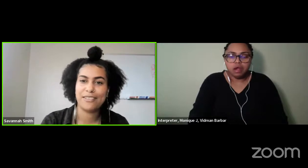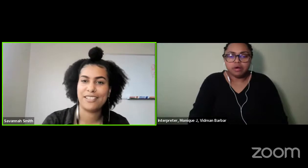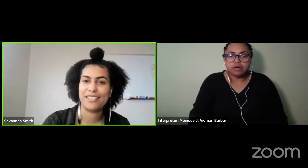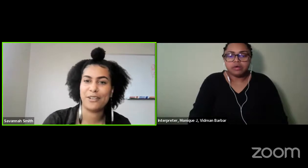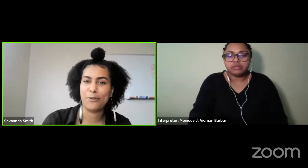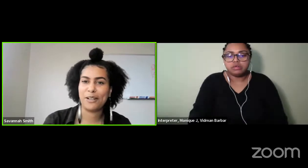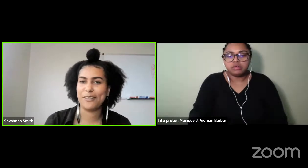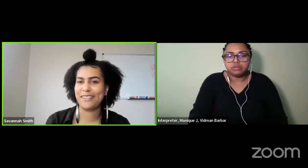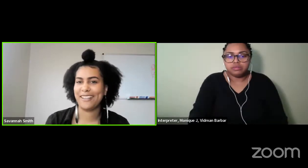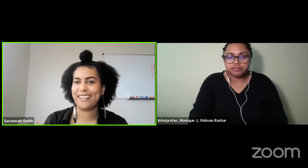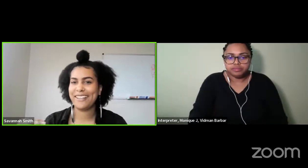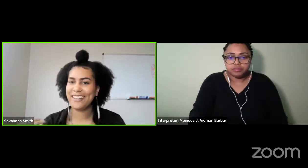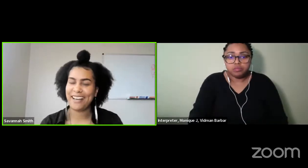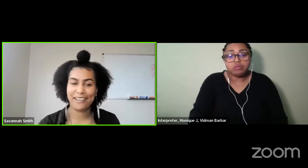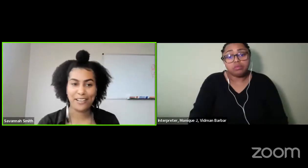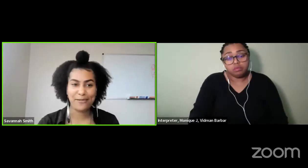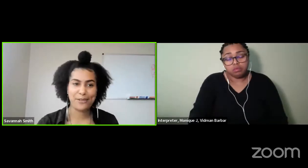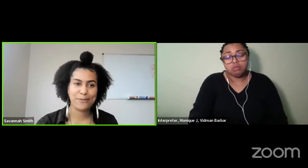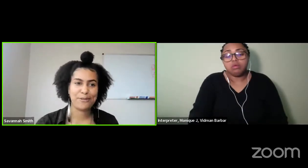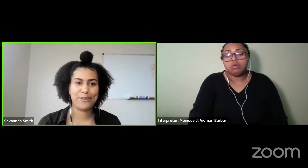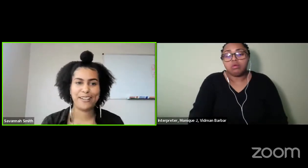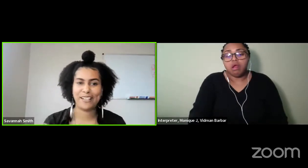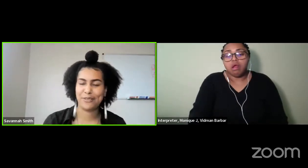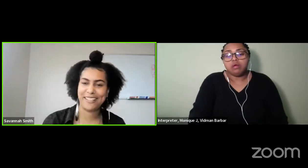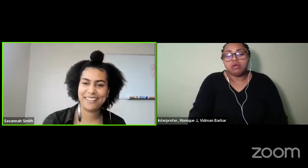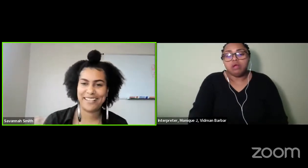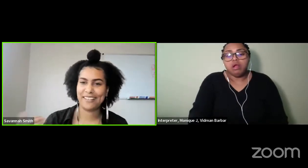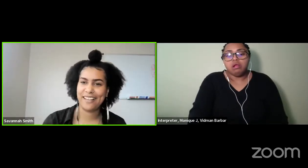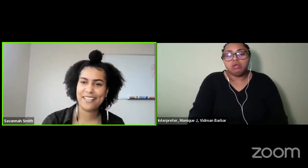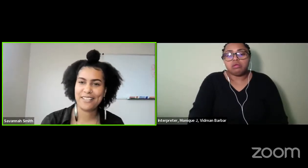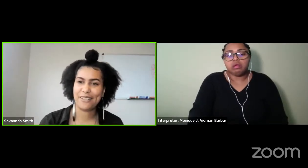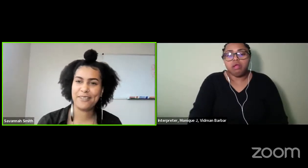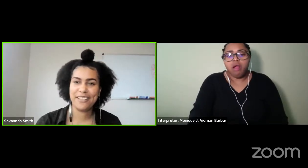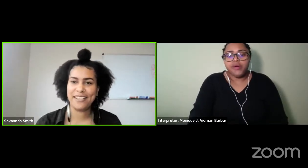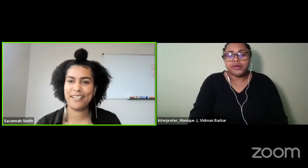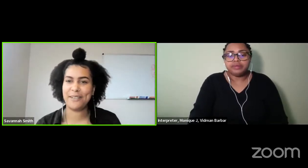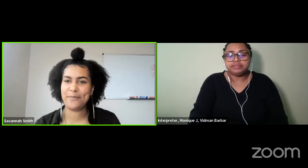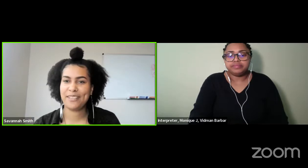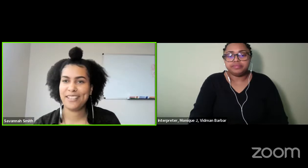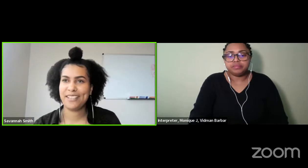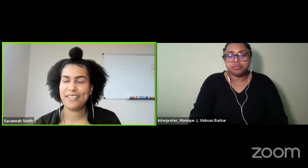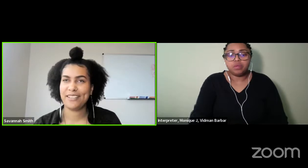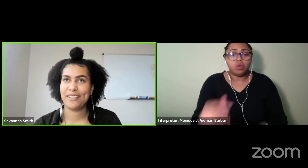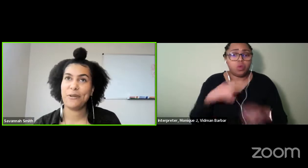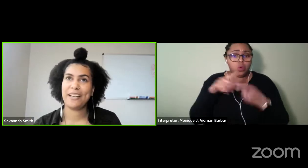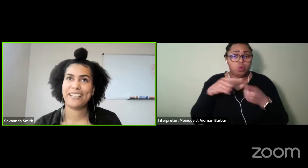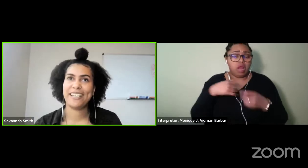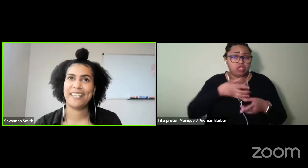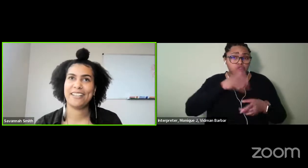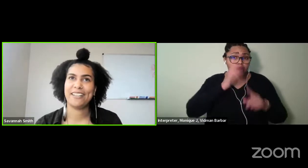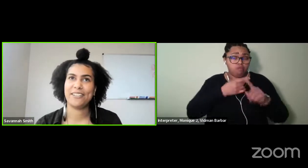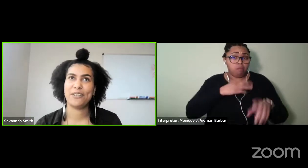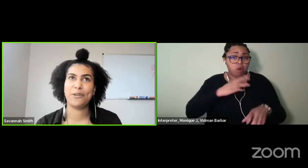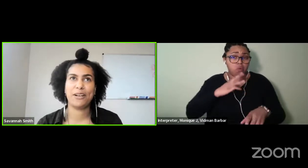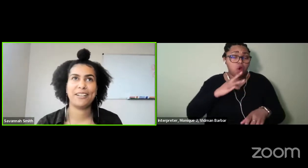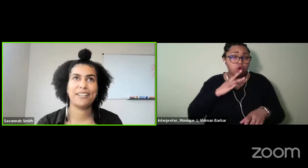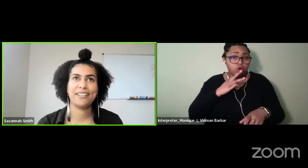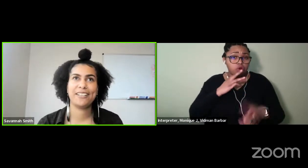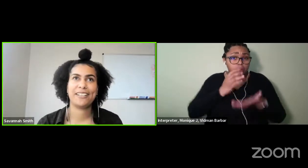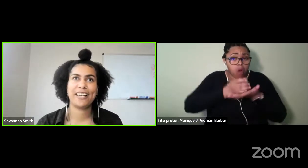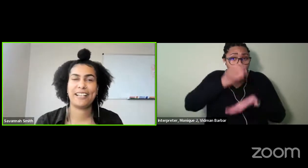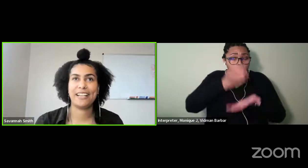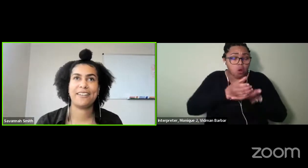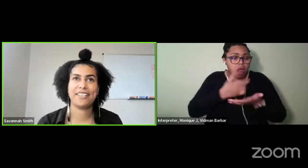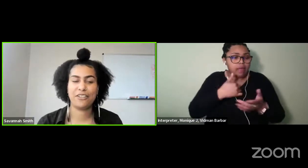remember to tell the water, like, I love you before I drink it, or like, thank you. Knowing that, you know,